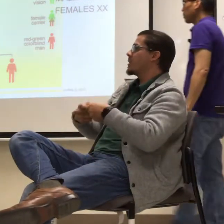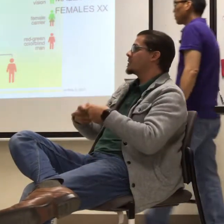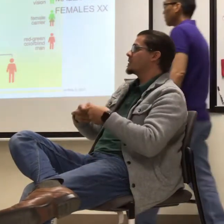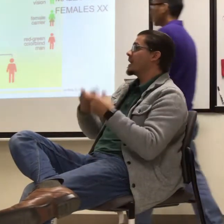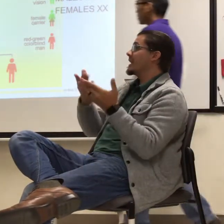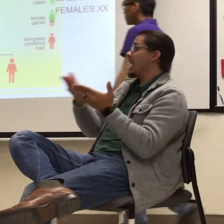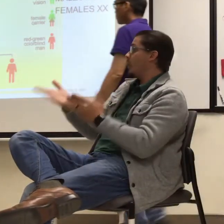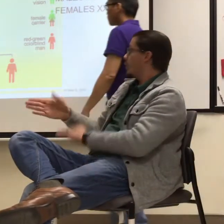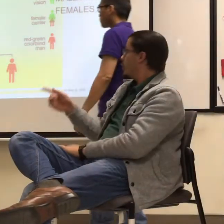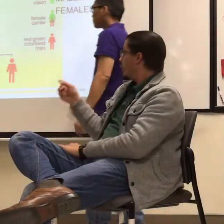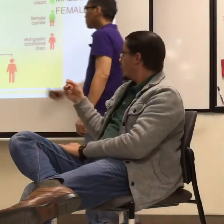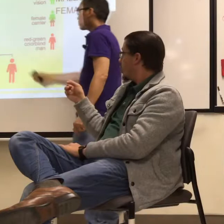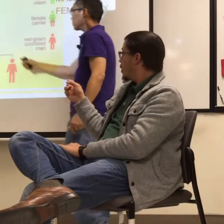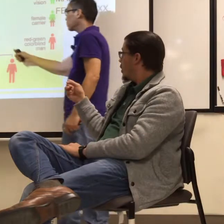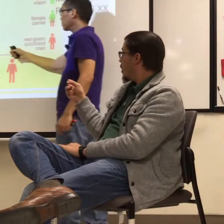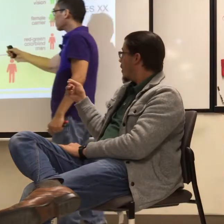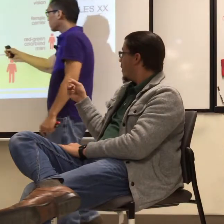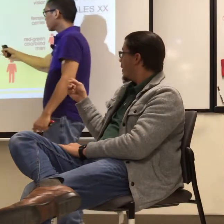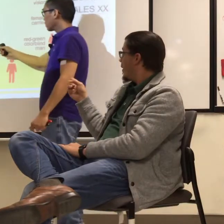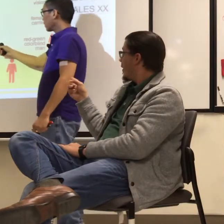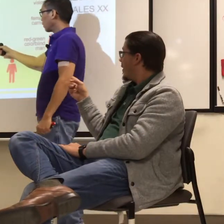carrier,